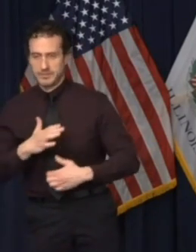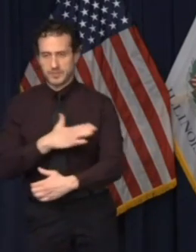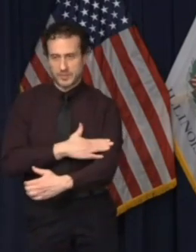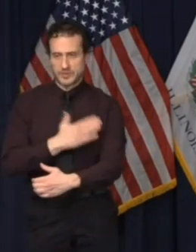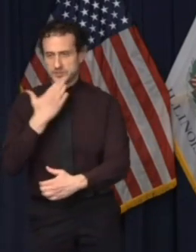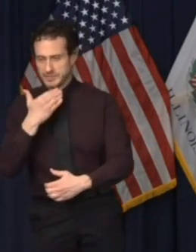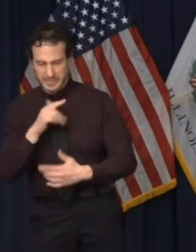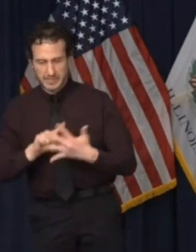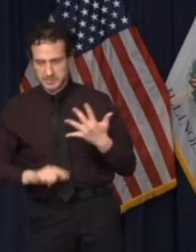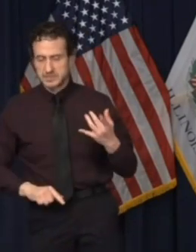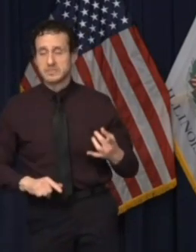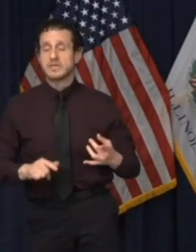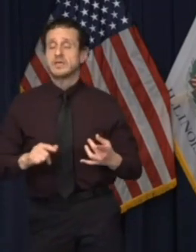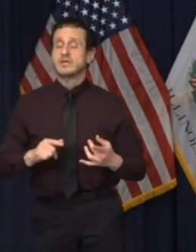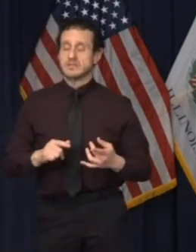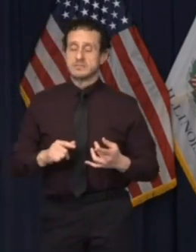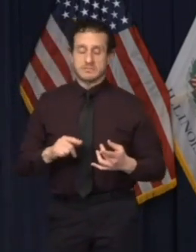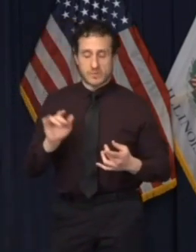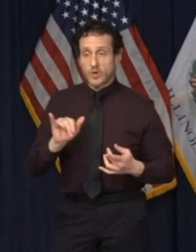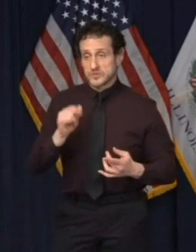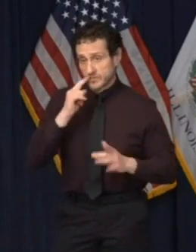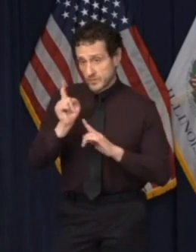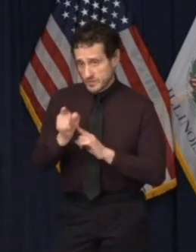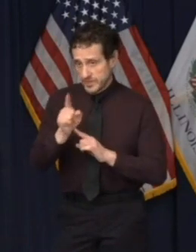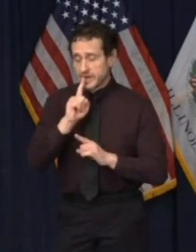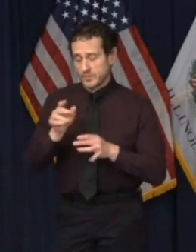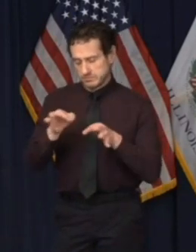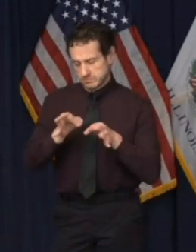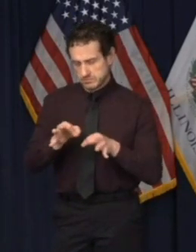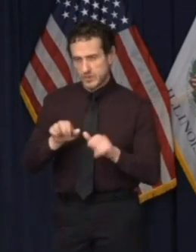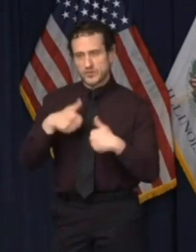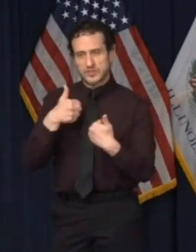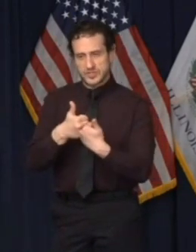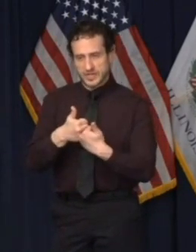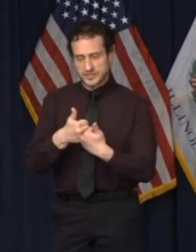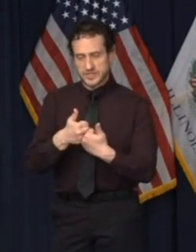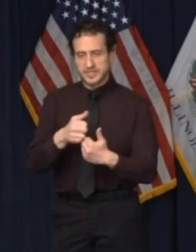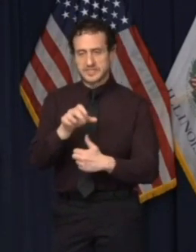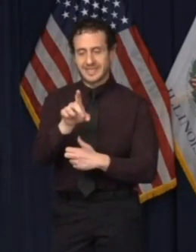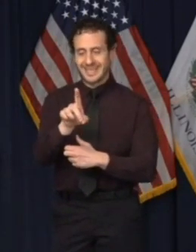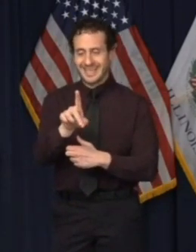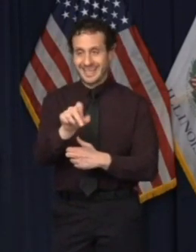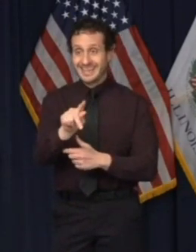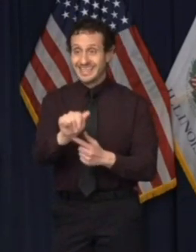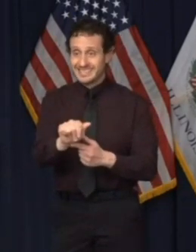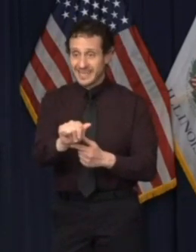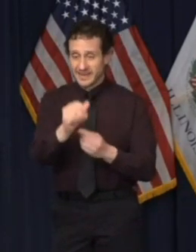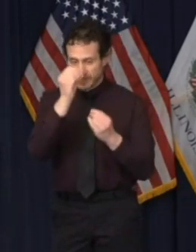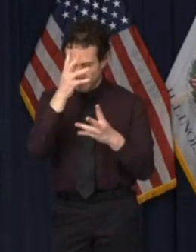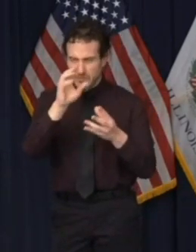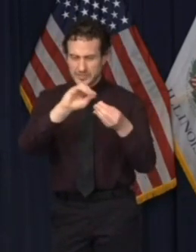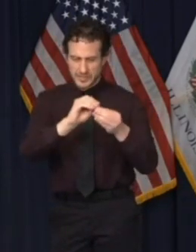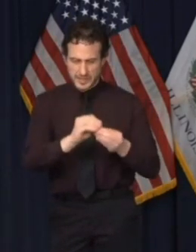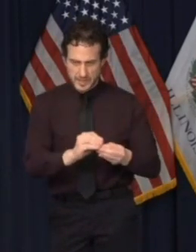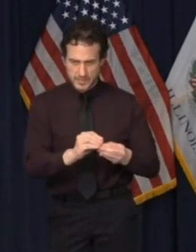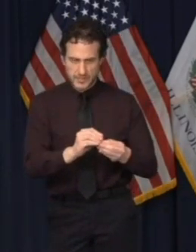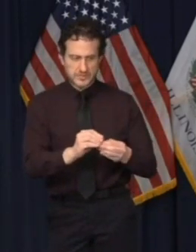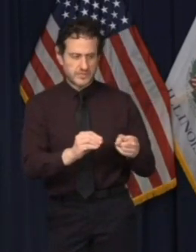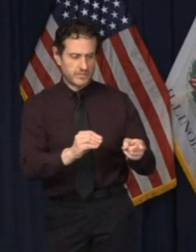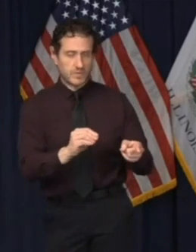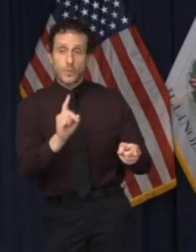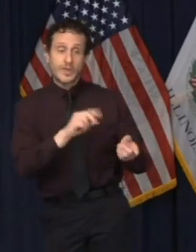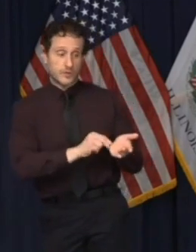take a minute also to briefly explain the challenges with reporting data in real time for these facility